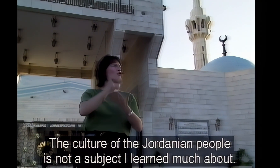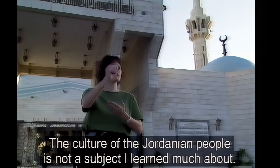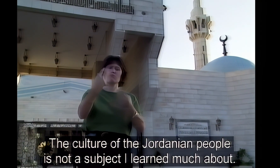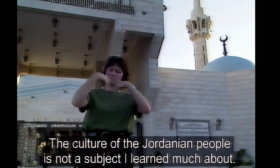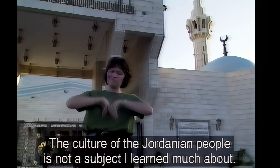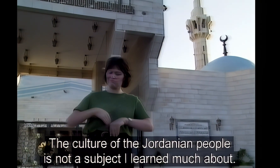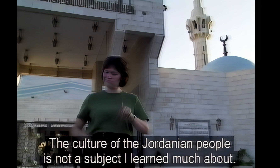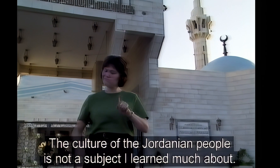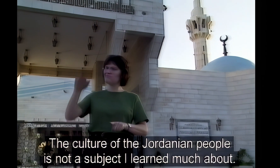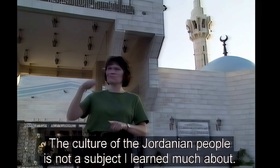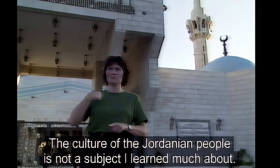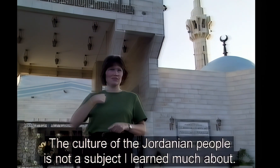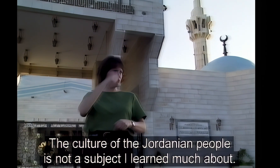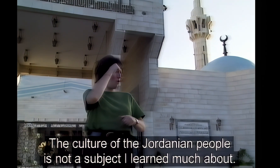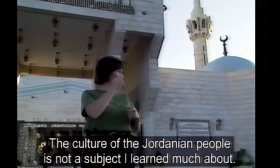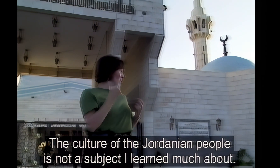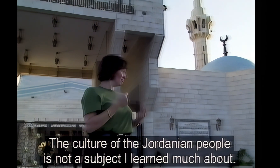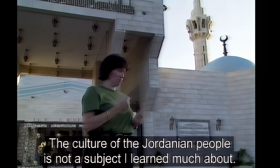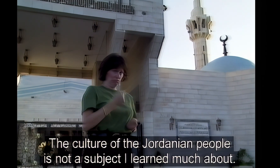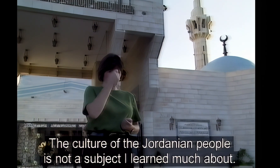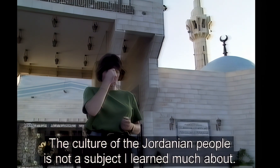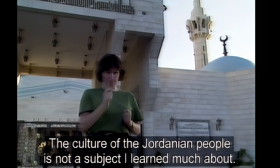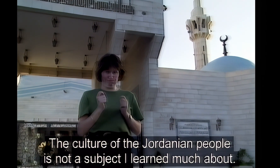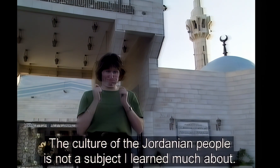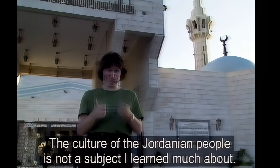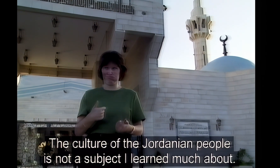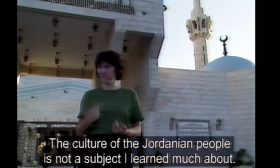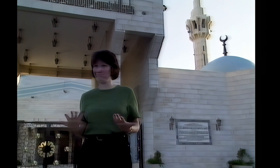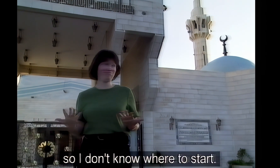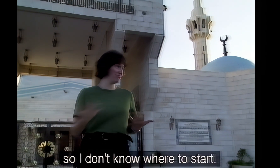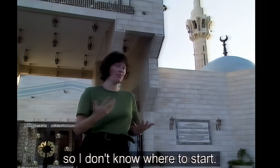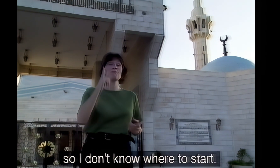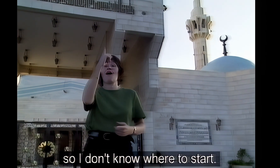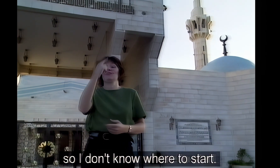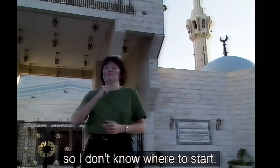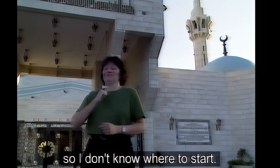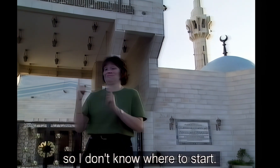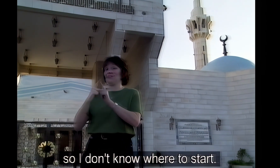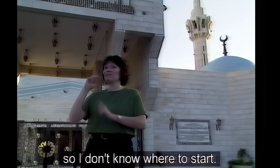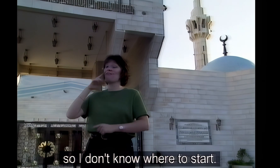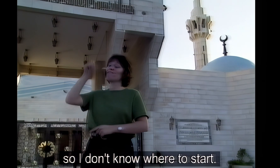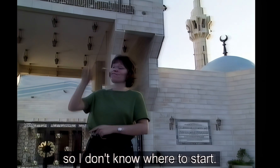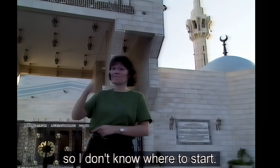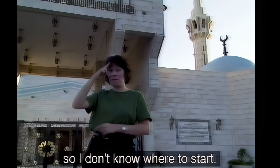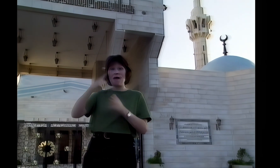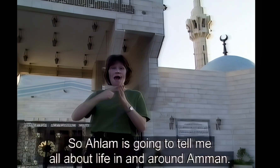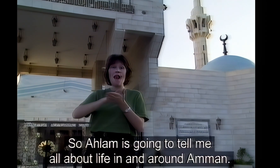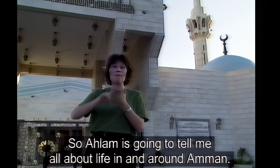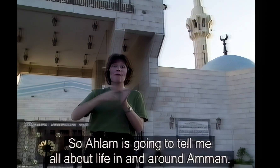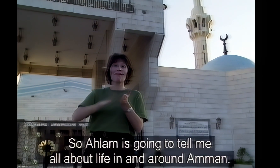The culture of the Jordanian people is not a subject I learned much about as I was growing up, so I don't know where to start. But I've met someone,